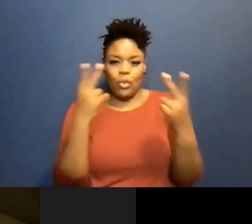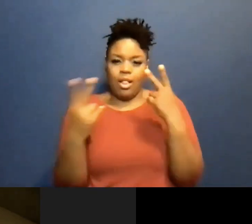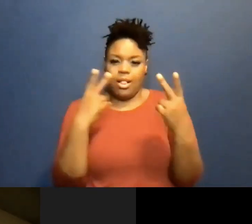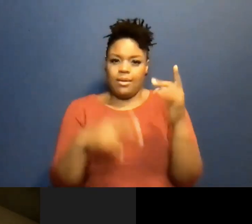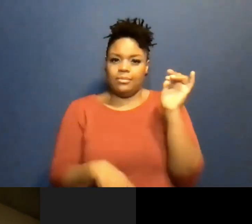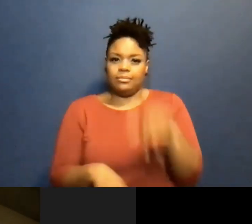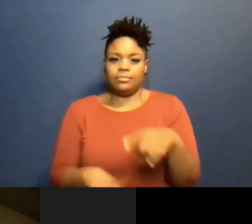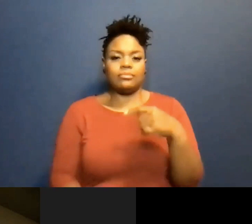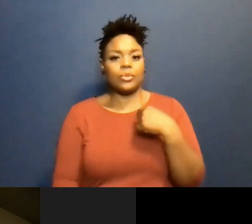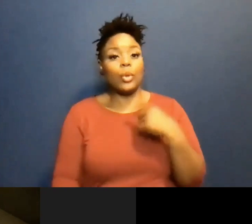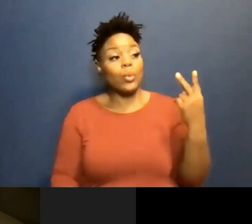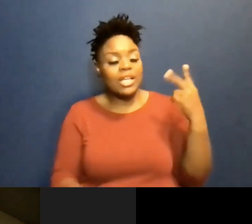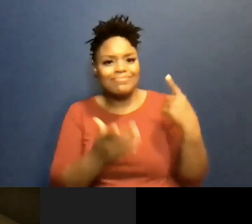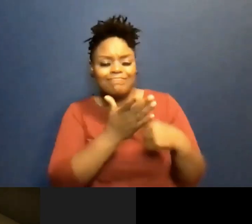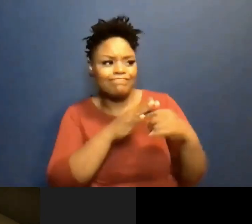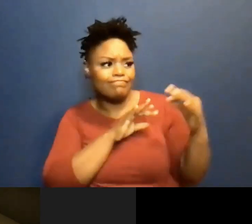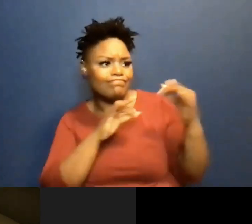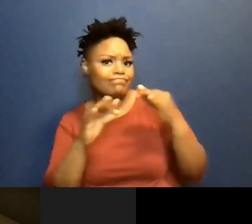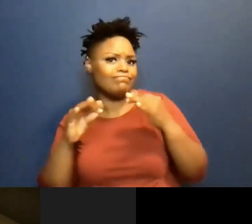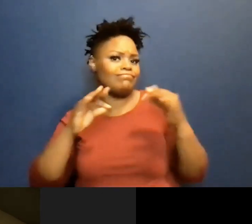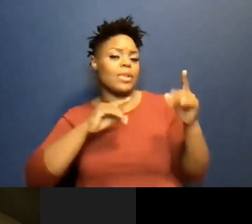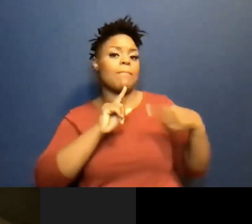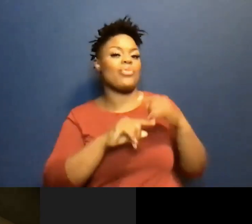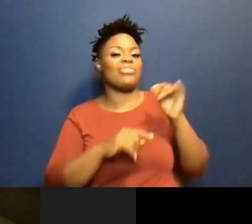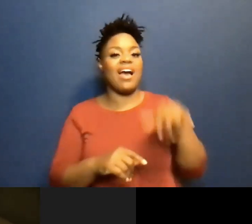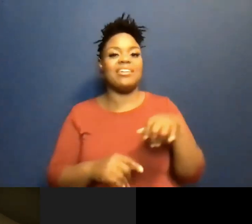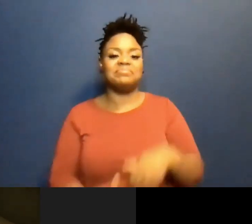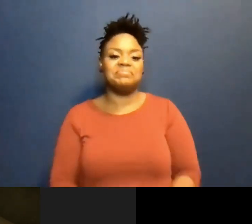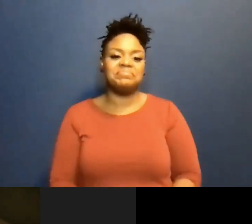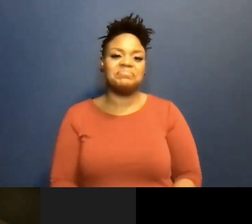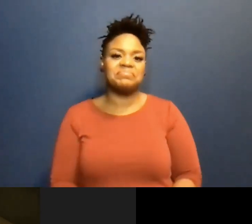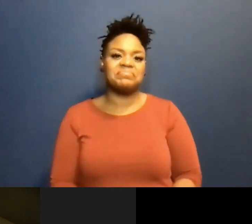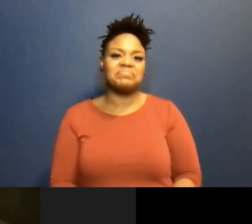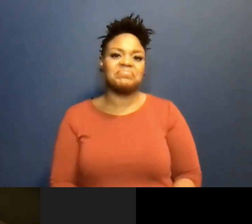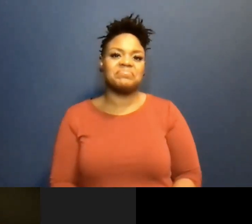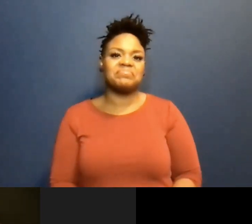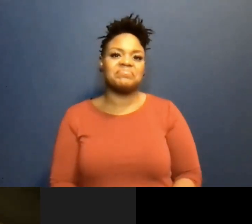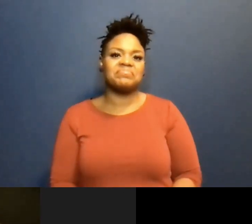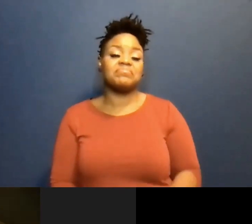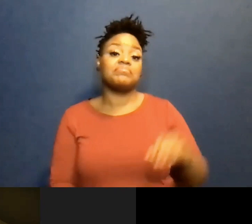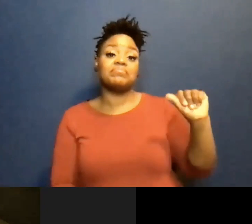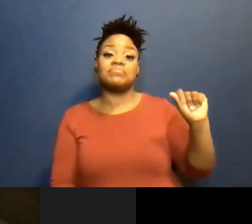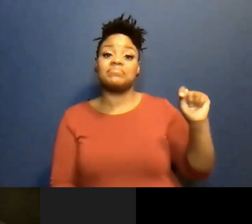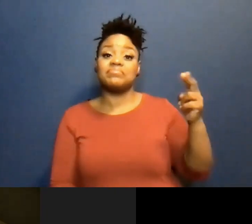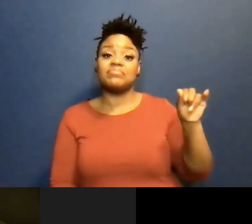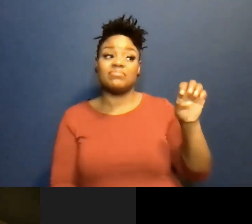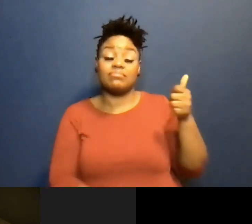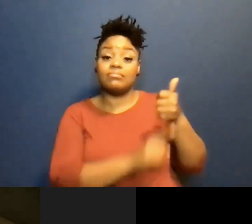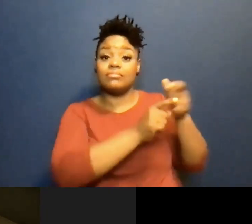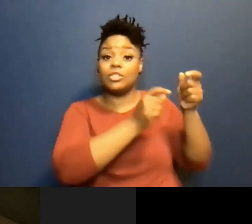kind of just started, Catherine just kind of asked me, like, what in depression, like what is that? And I described it kind of as like